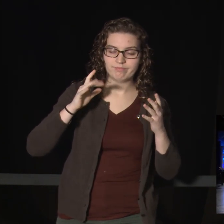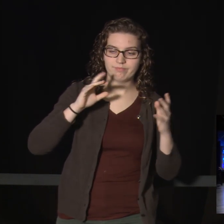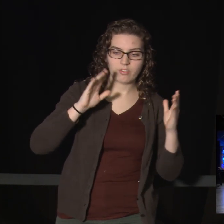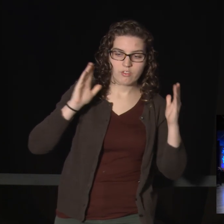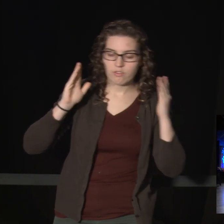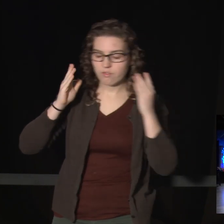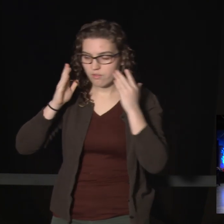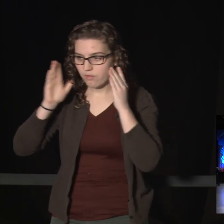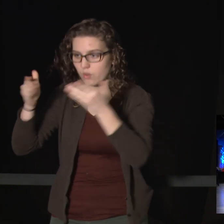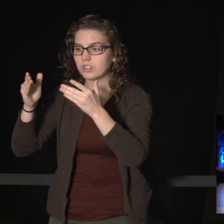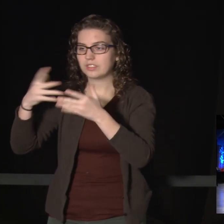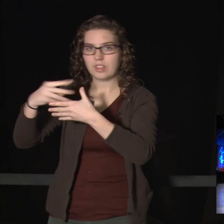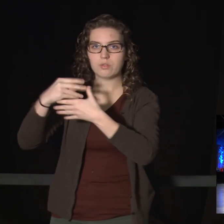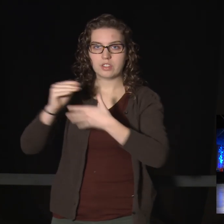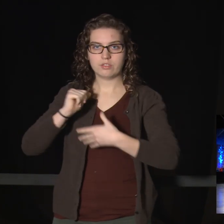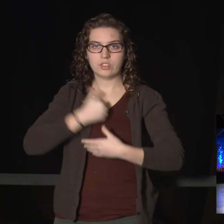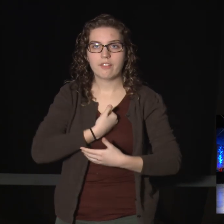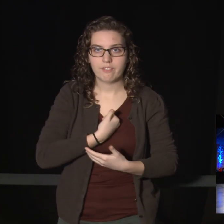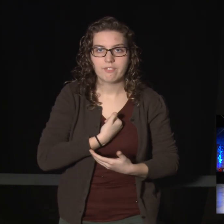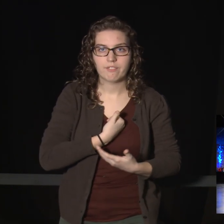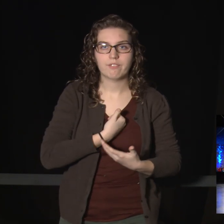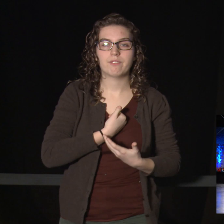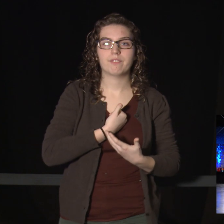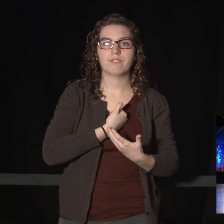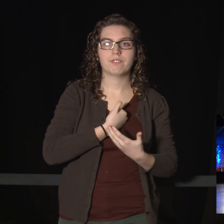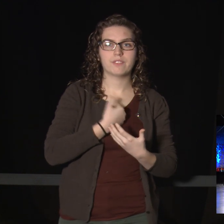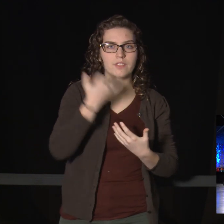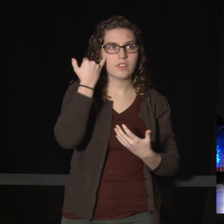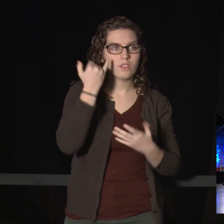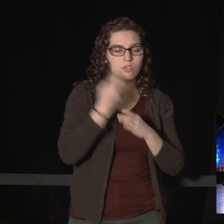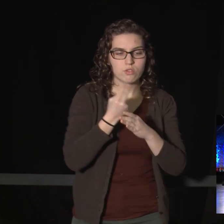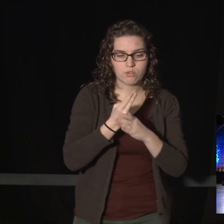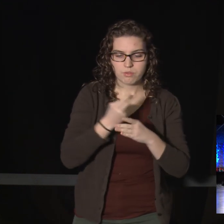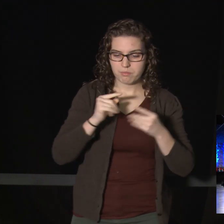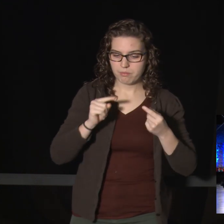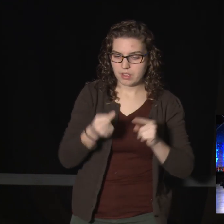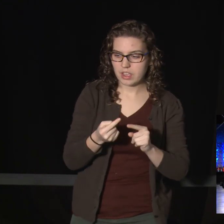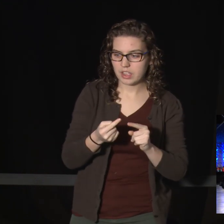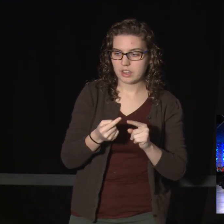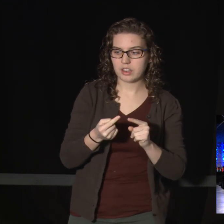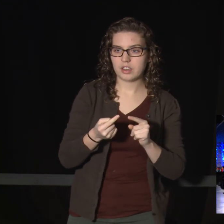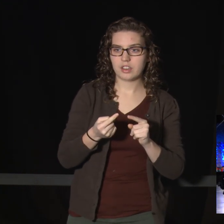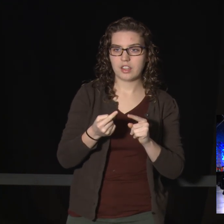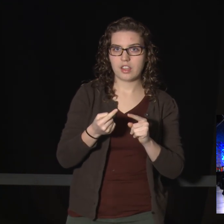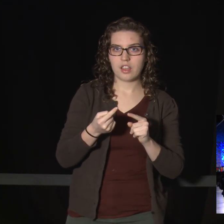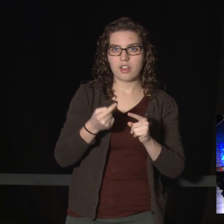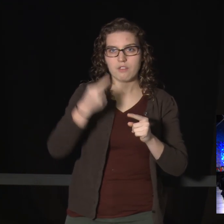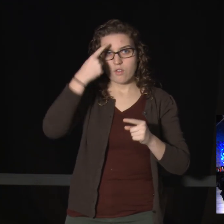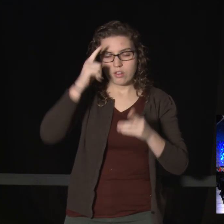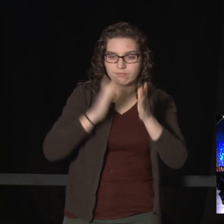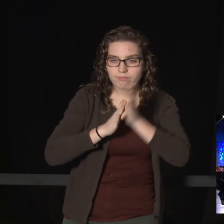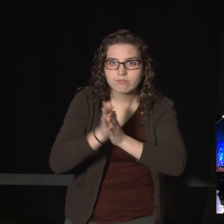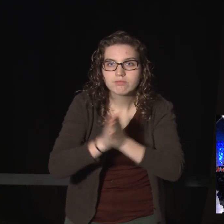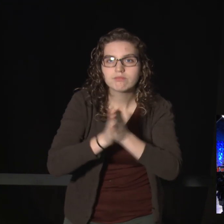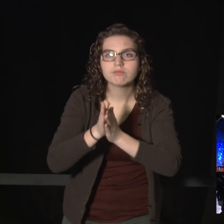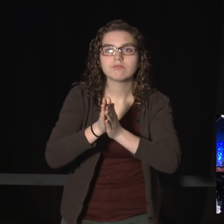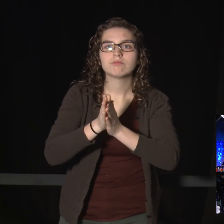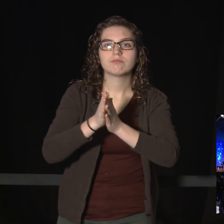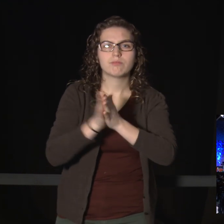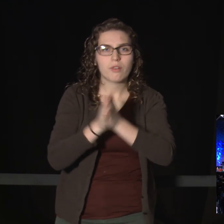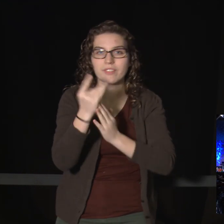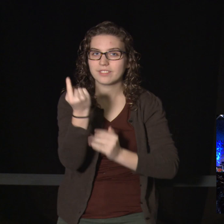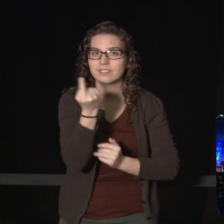What if we use pain as what it is? It's a mobilizer. Pain is a mobilizer. It will mobilize us to